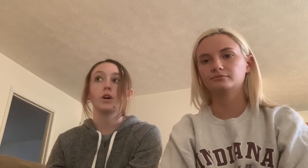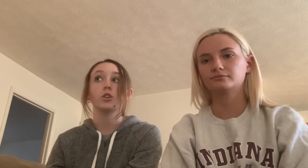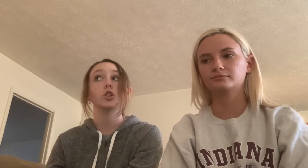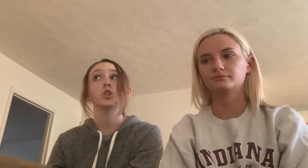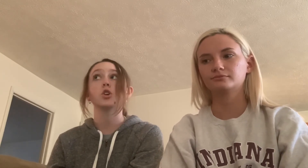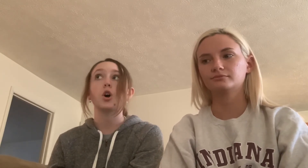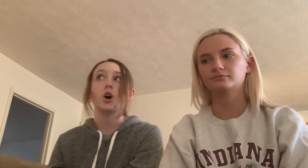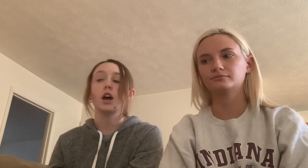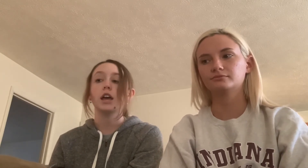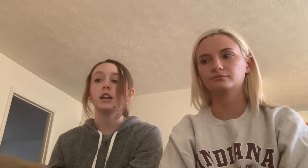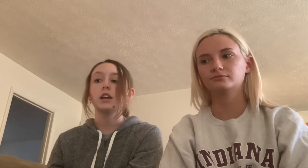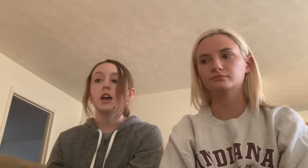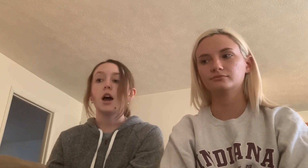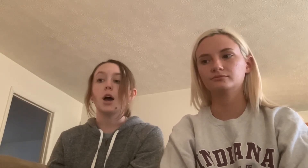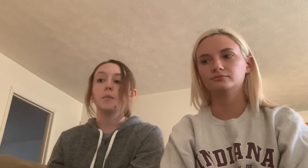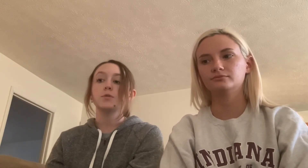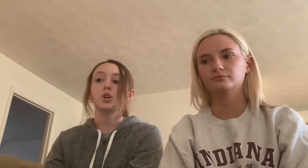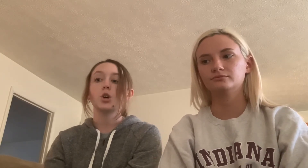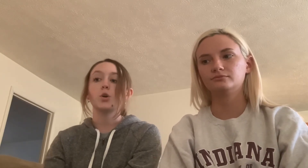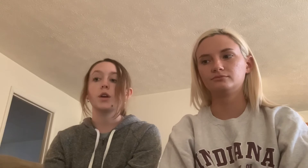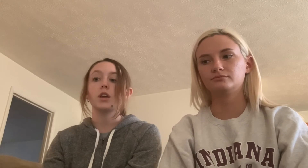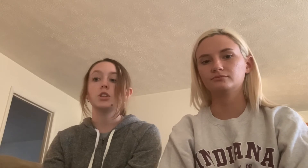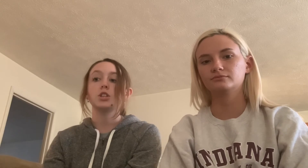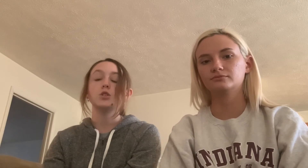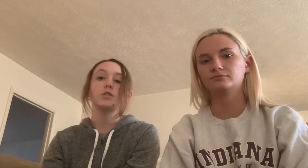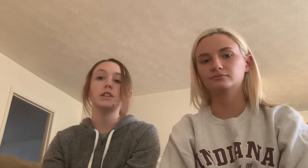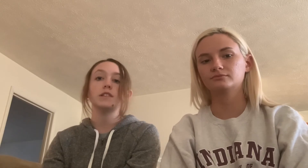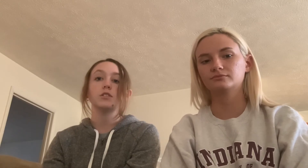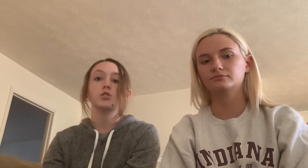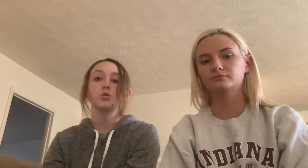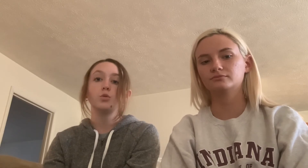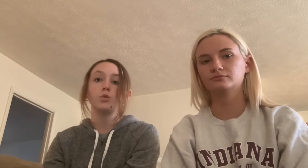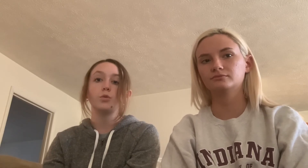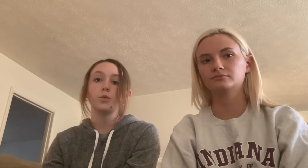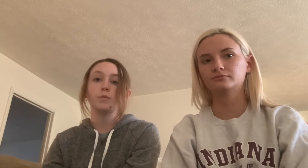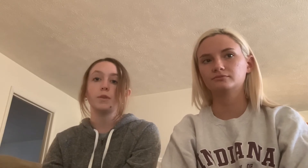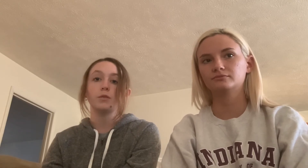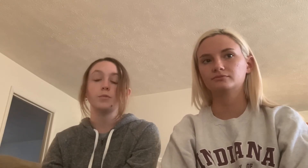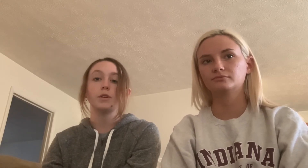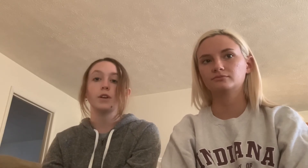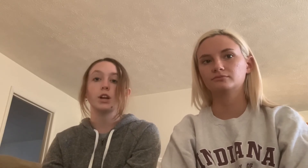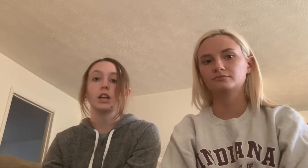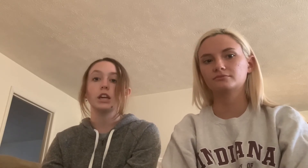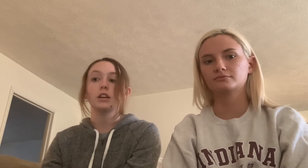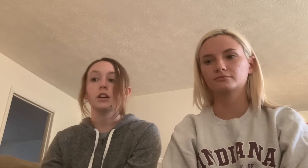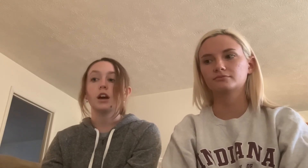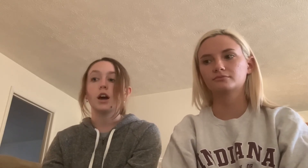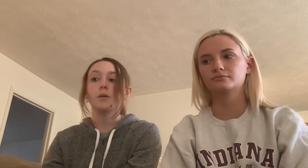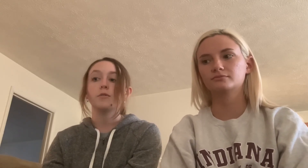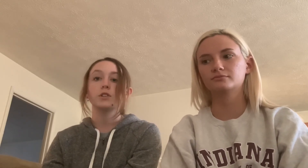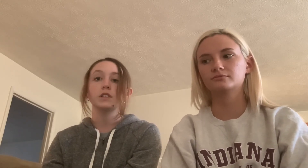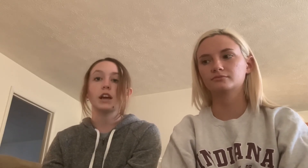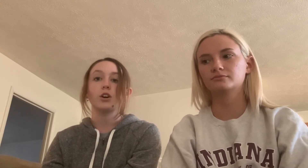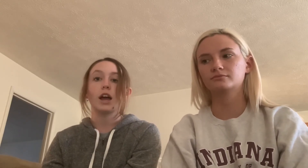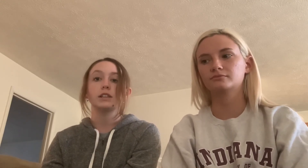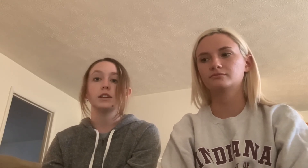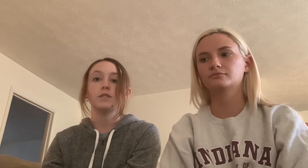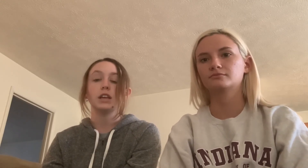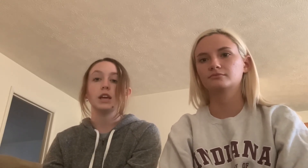you're not. So to use these in a school would be a very versatile activity and